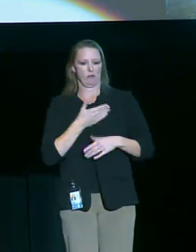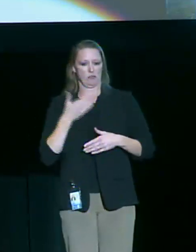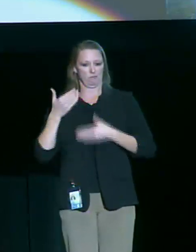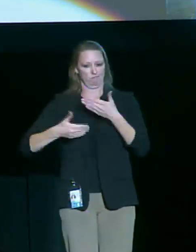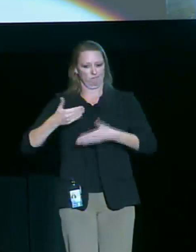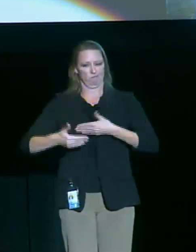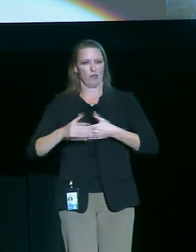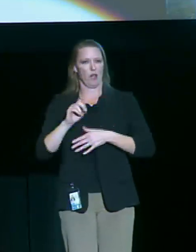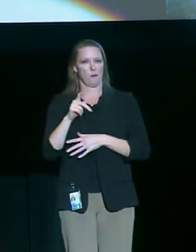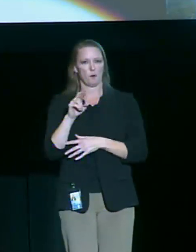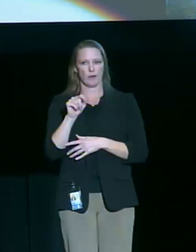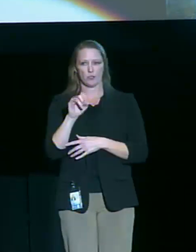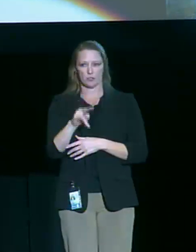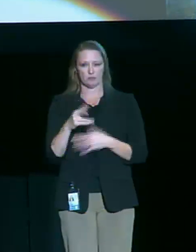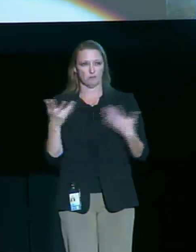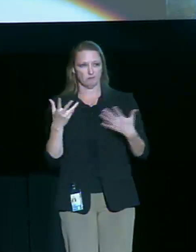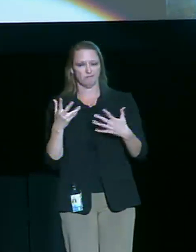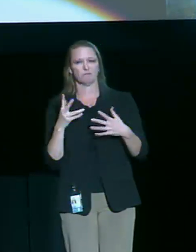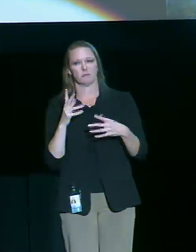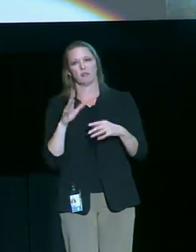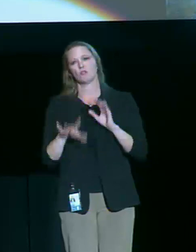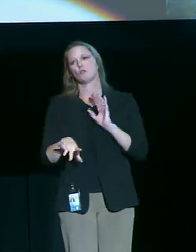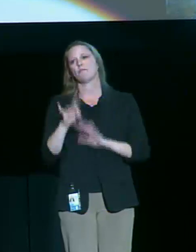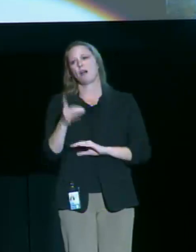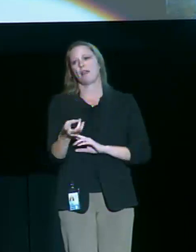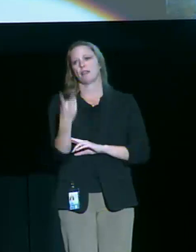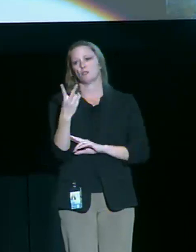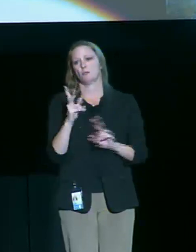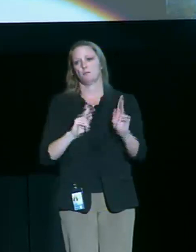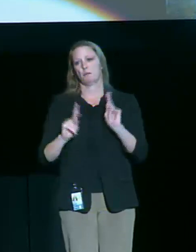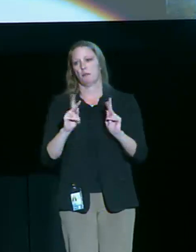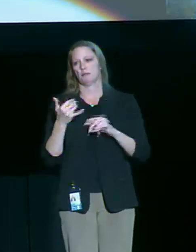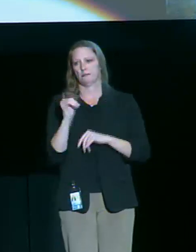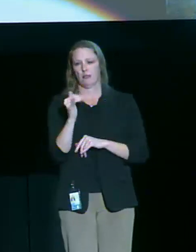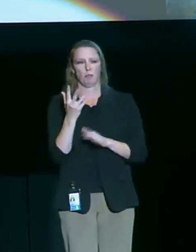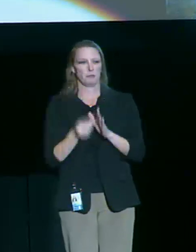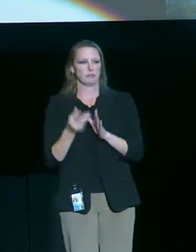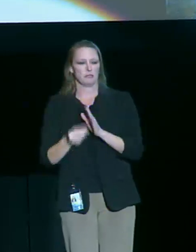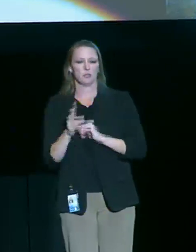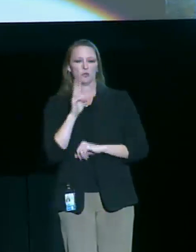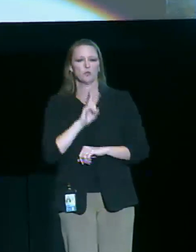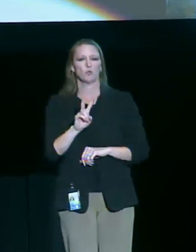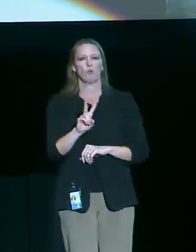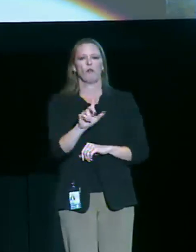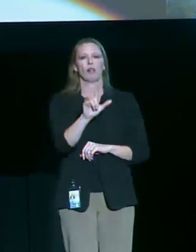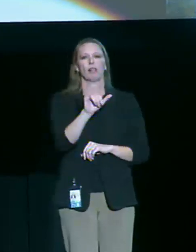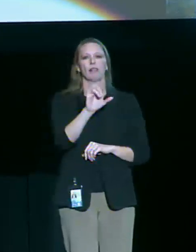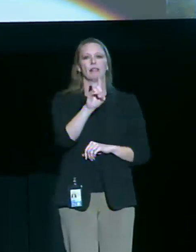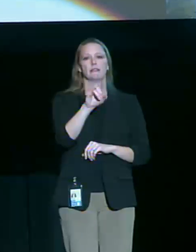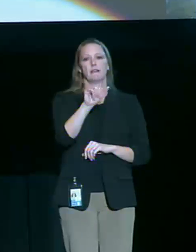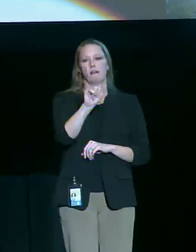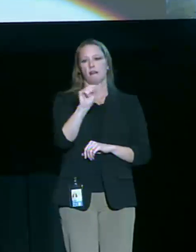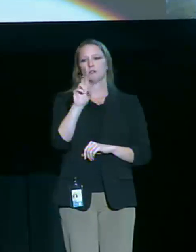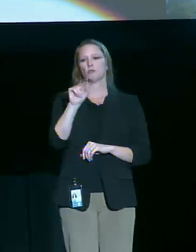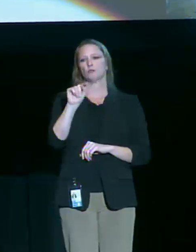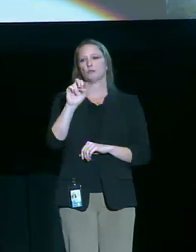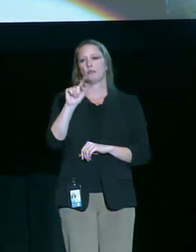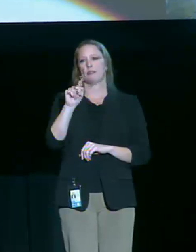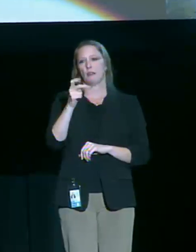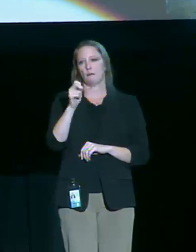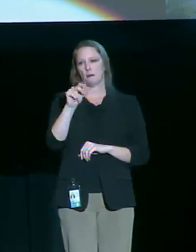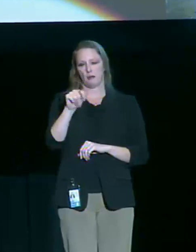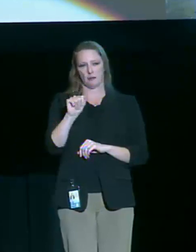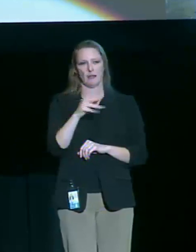continues to be finding the remains of the two victims who are still missing, 2-year-old Lydia Sutatepa and 17-year-old